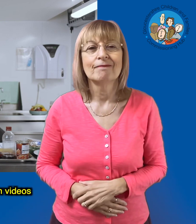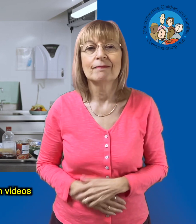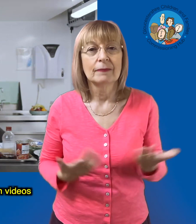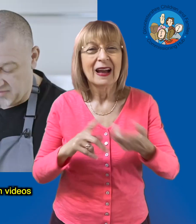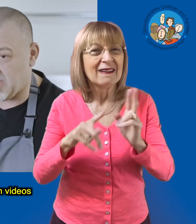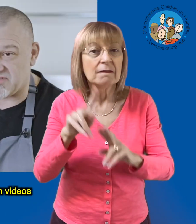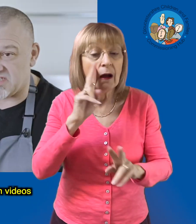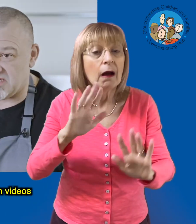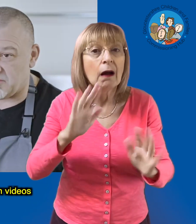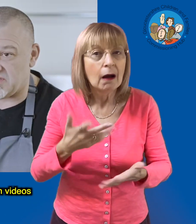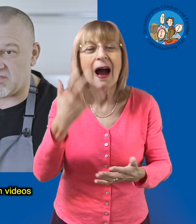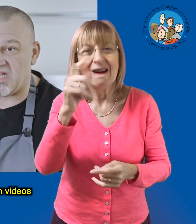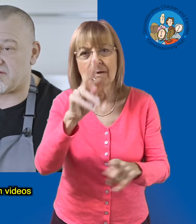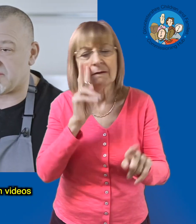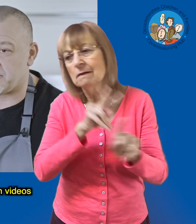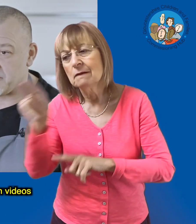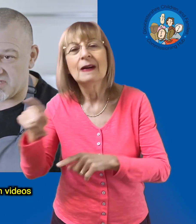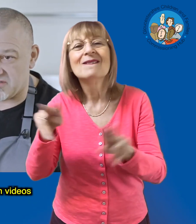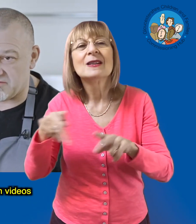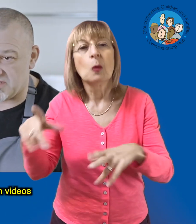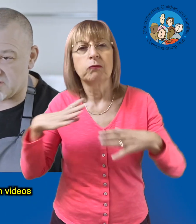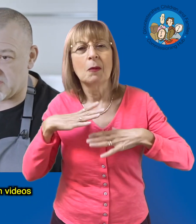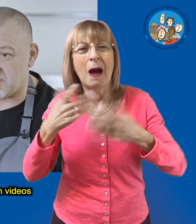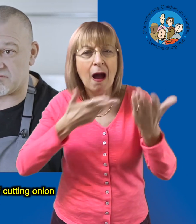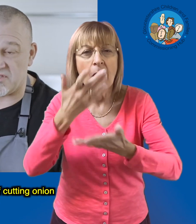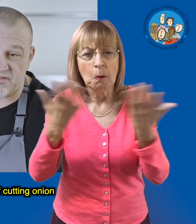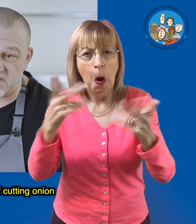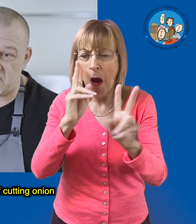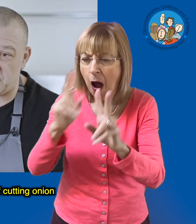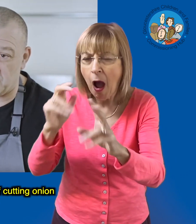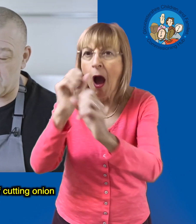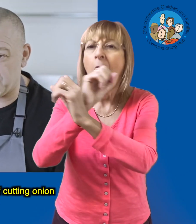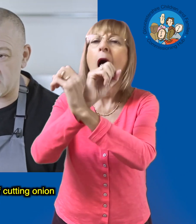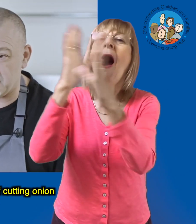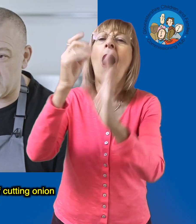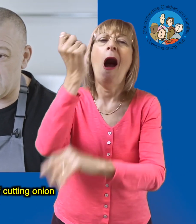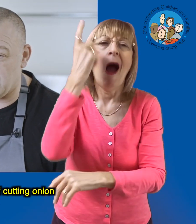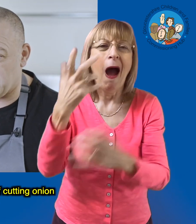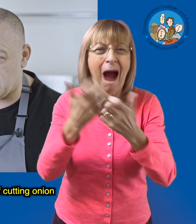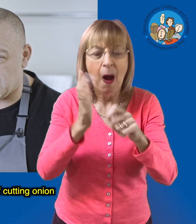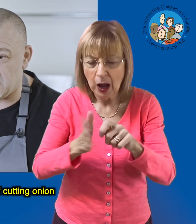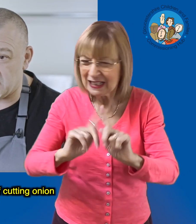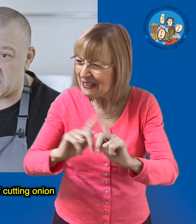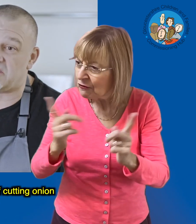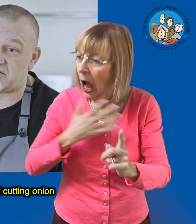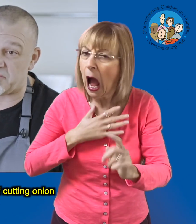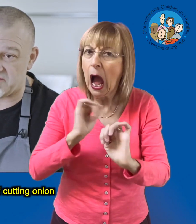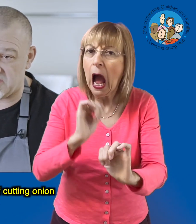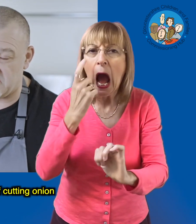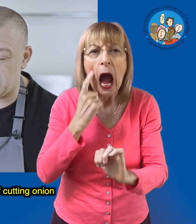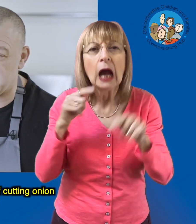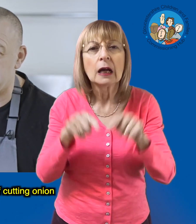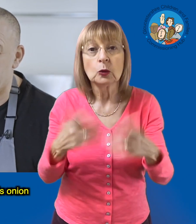onion. If you haven't seen it, we do have preparation videos where you can revisit a more comprehensive way of cutting an onion and different